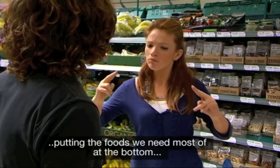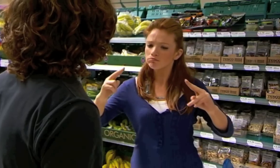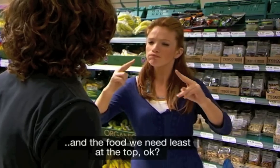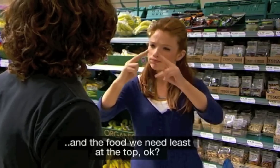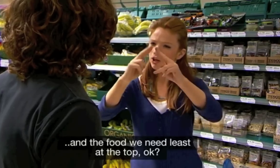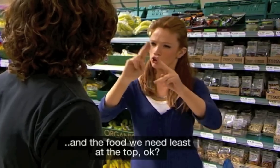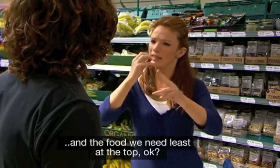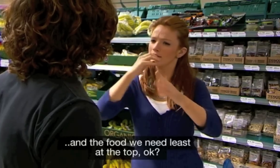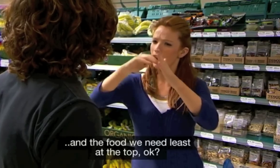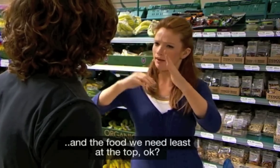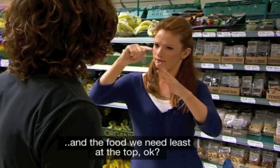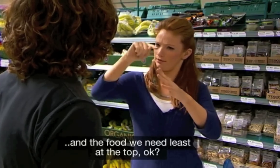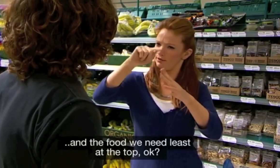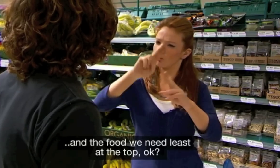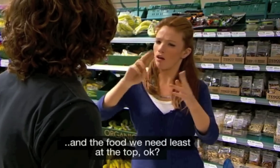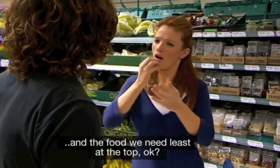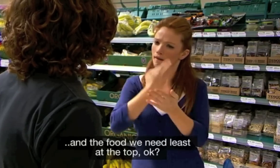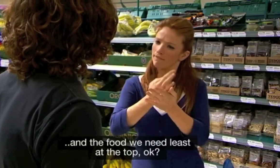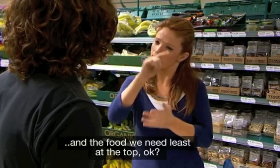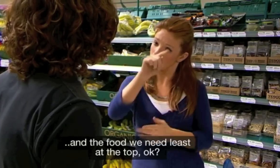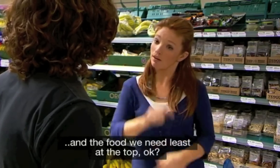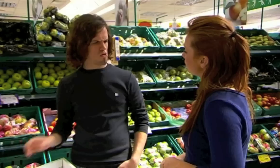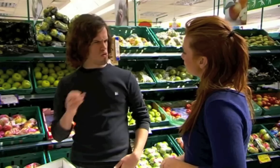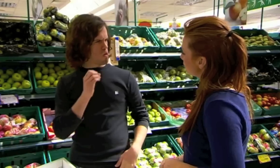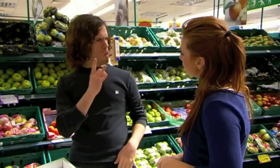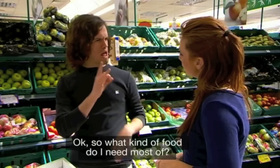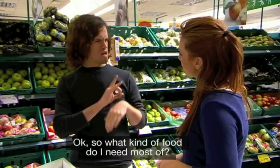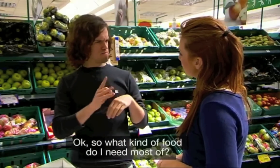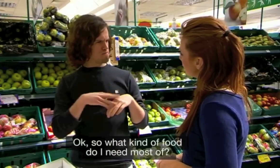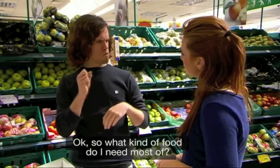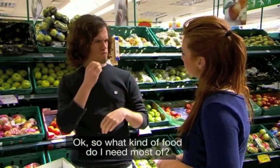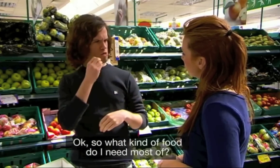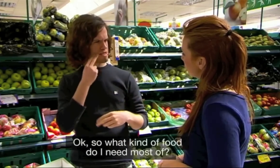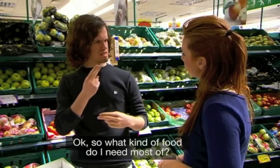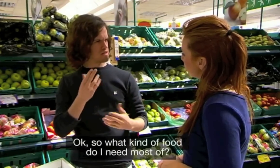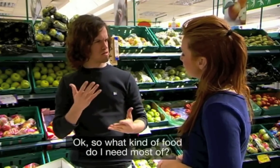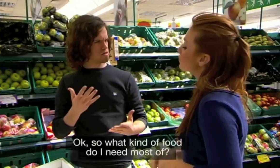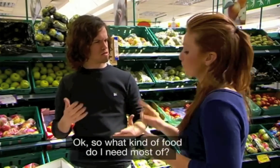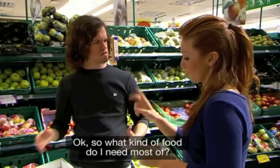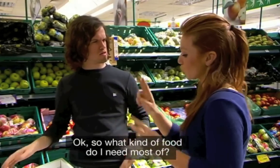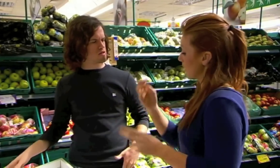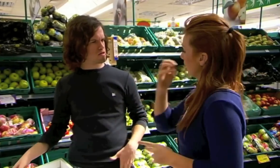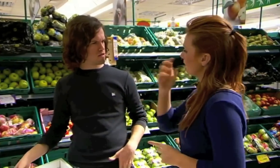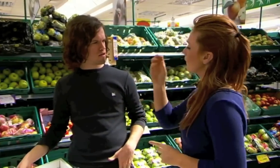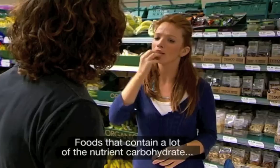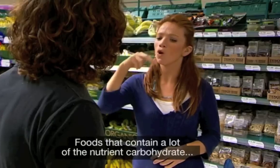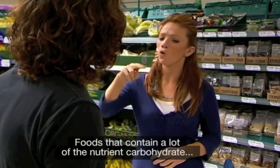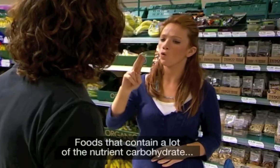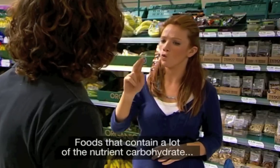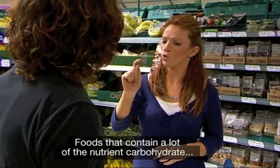and the food we need least at the top. Okay? Okay, so what kind of food do I need most of? Foods that contain a